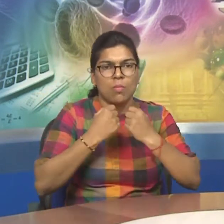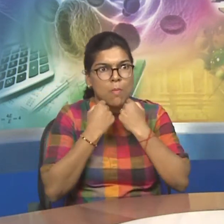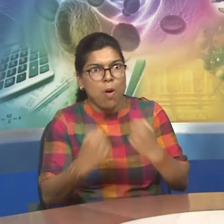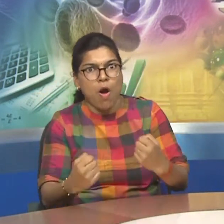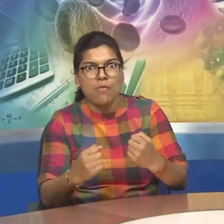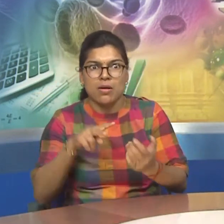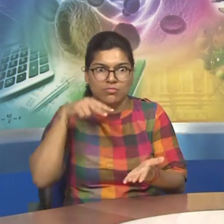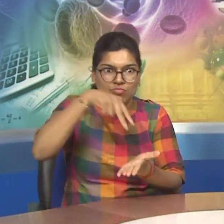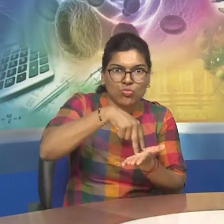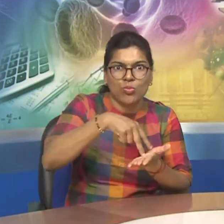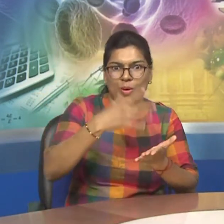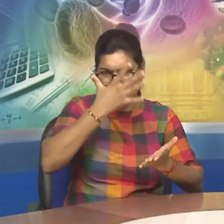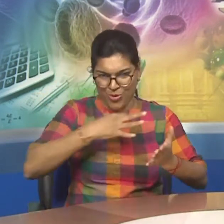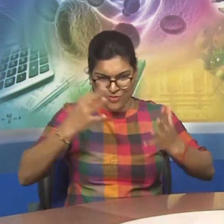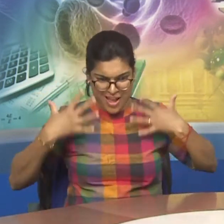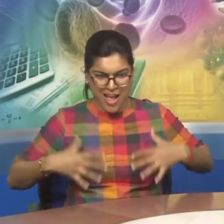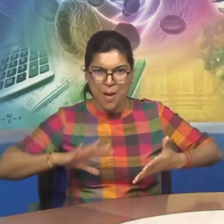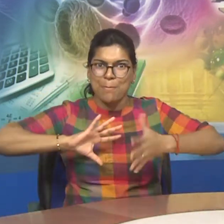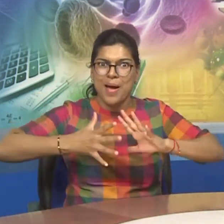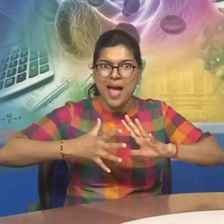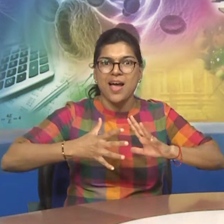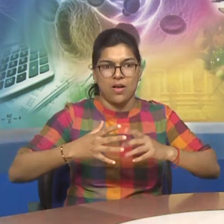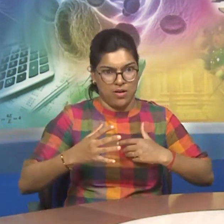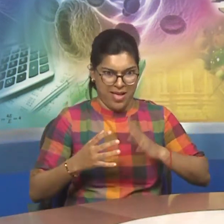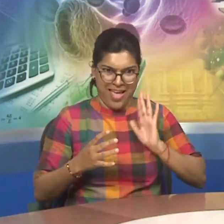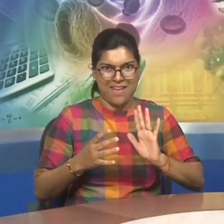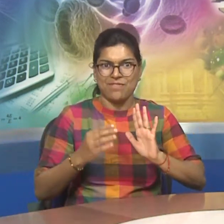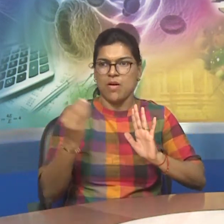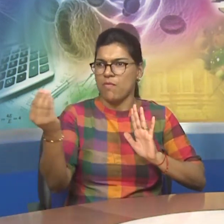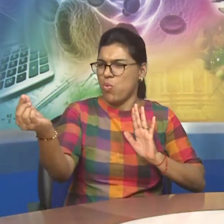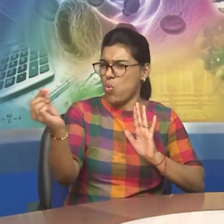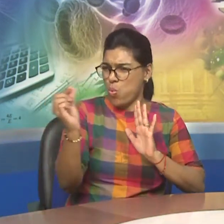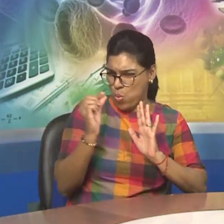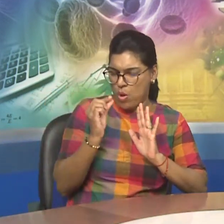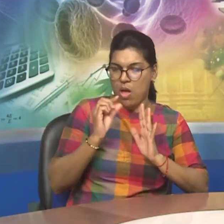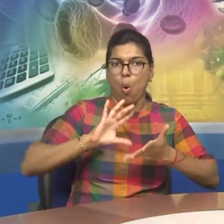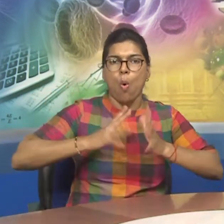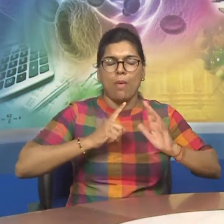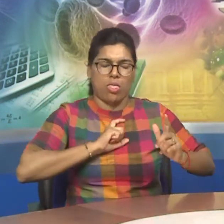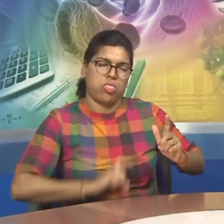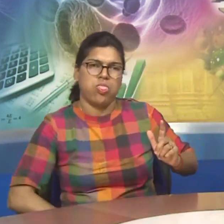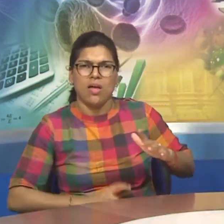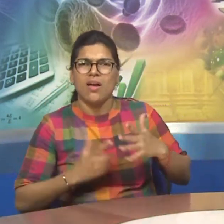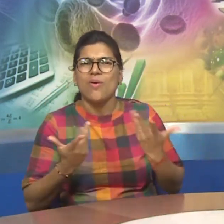then we can easily understand that few negative words of anybody or somebody